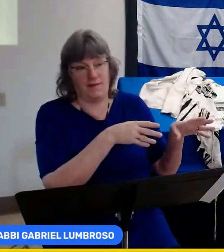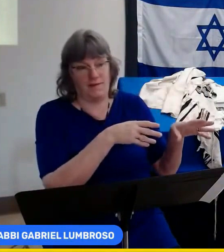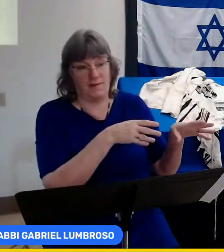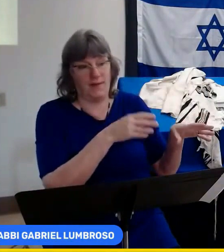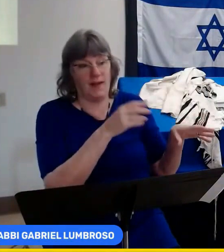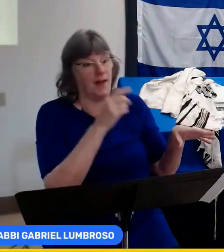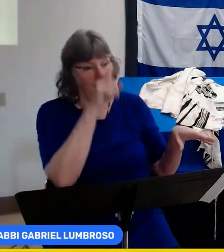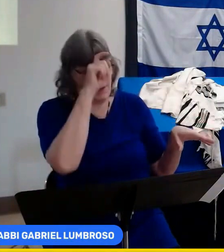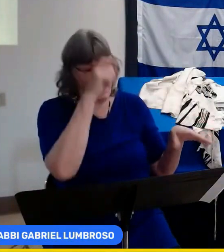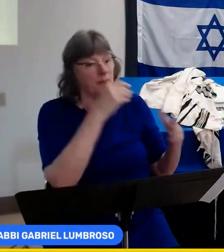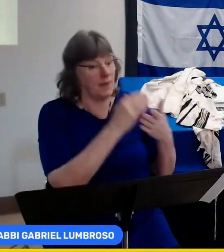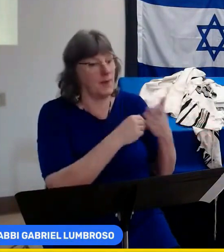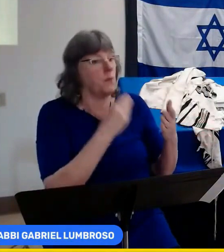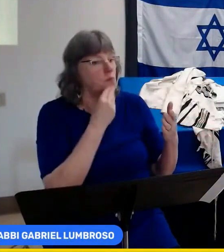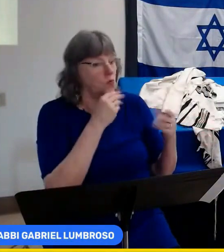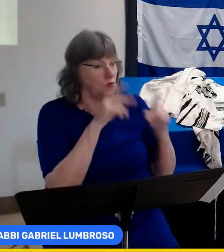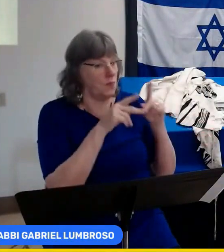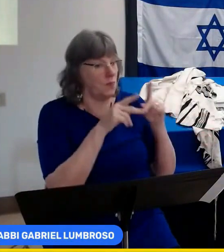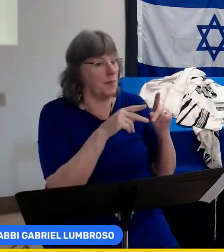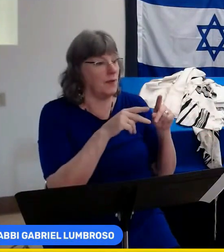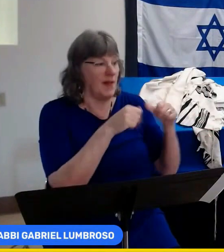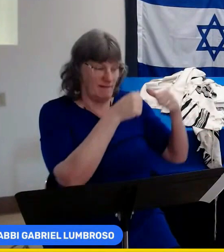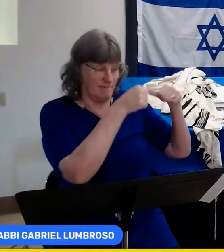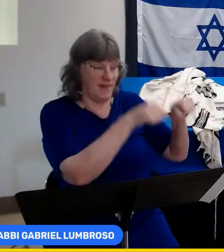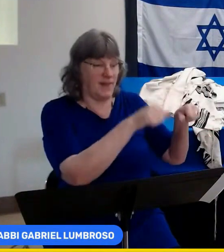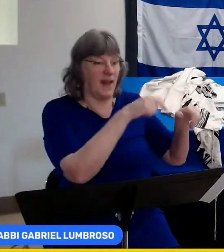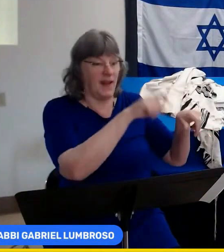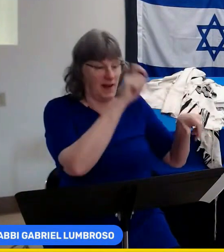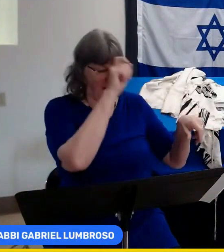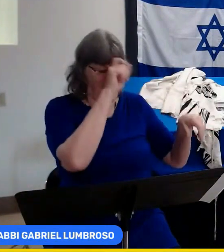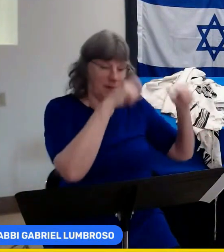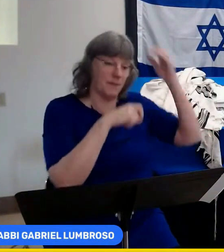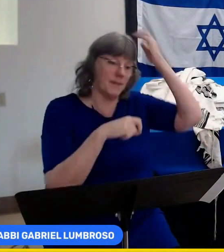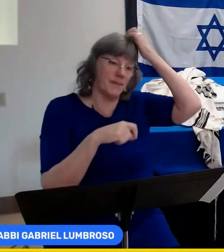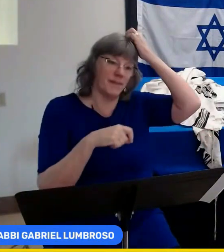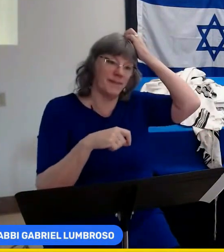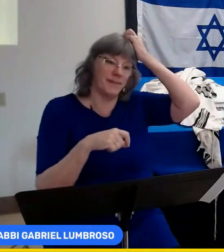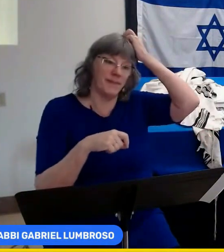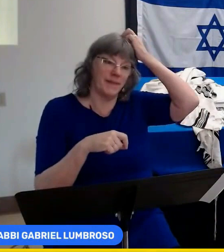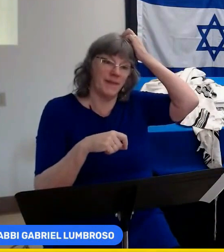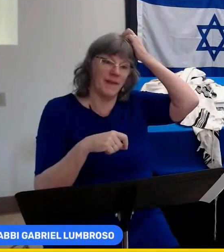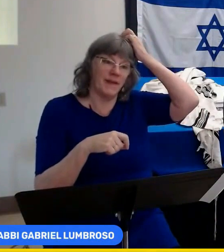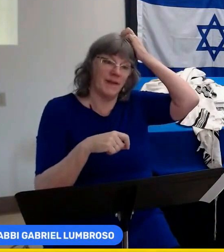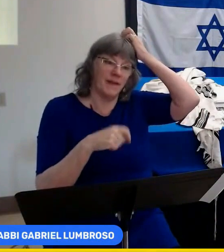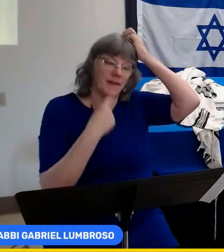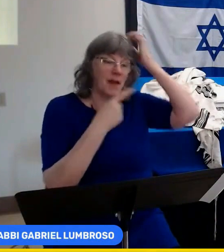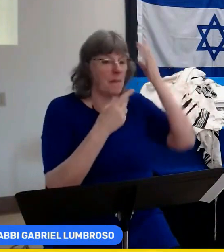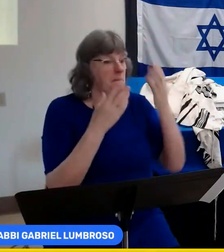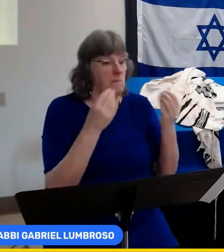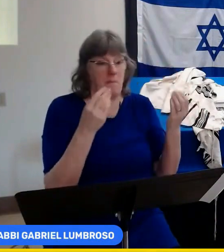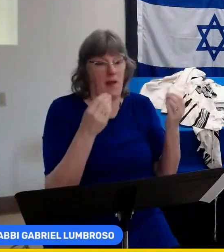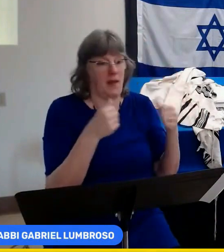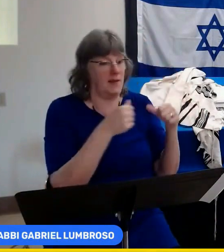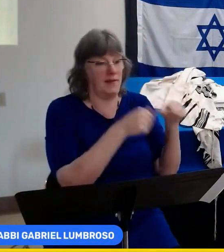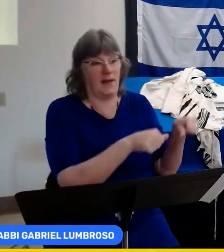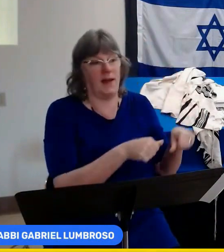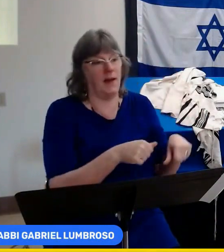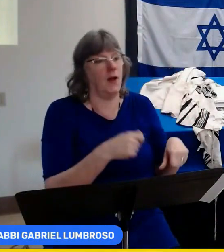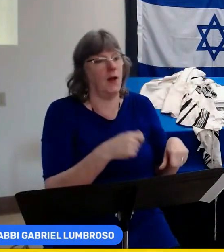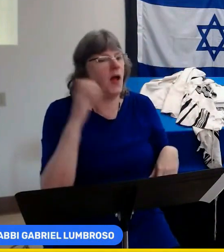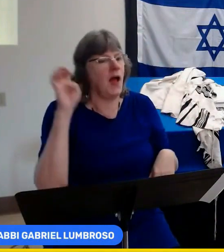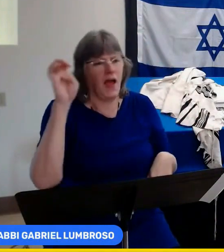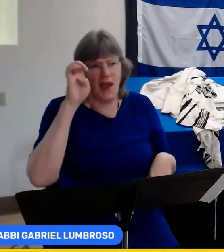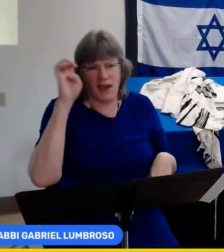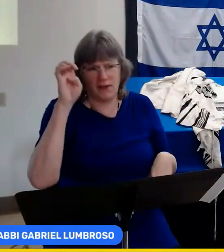left. Some people have read one time 10%. I don't know, I wasn't there, but many stayed, and Egypt has always had a